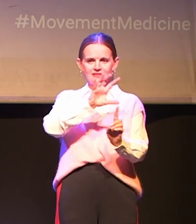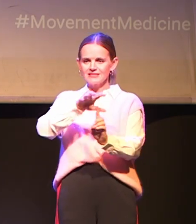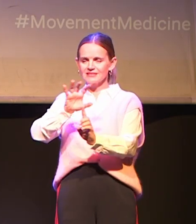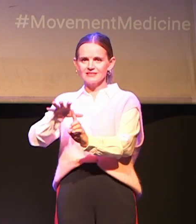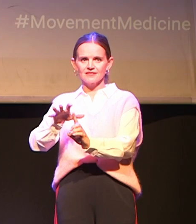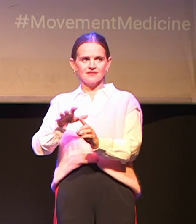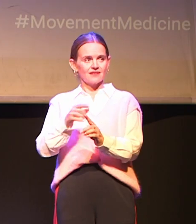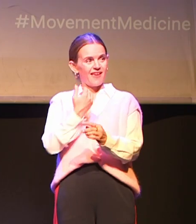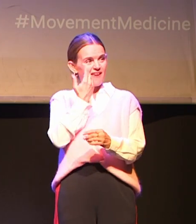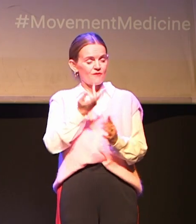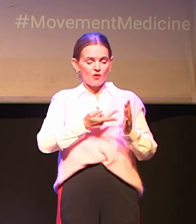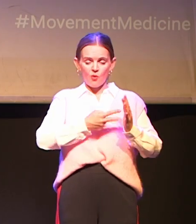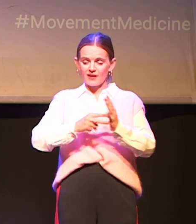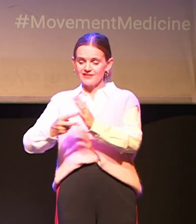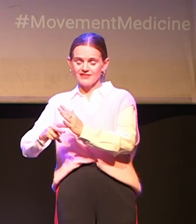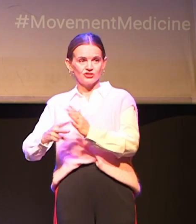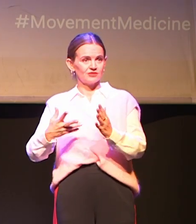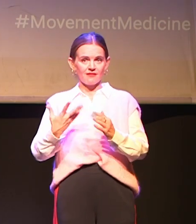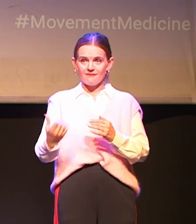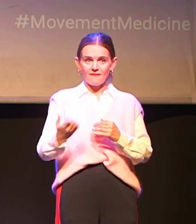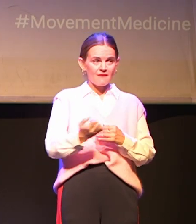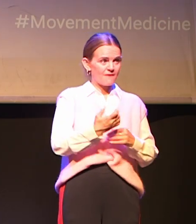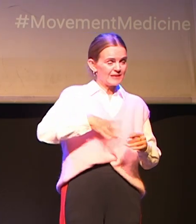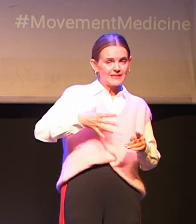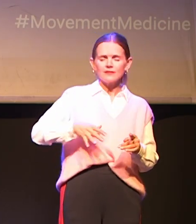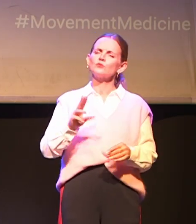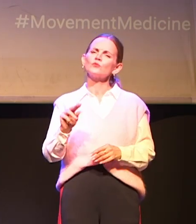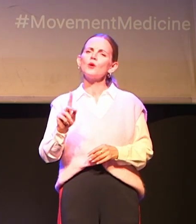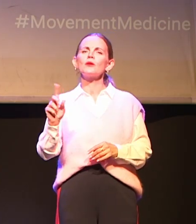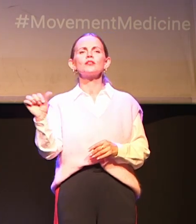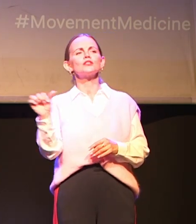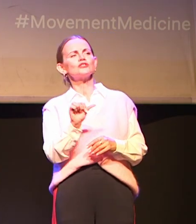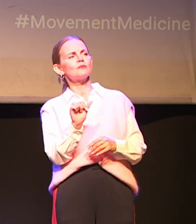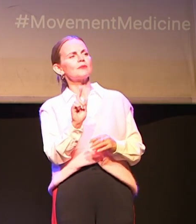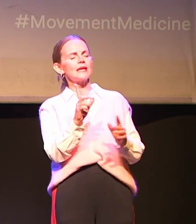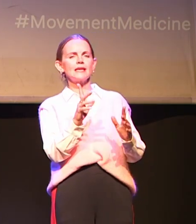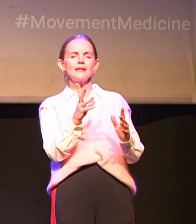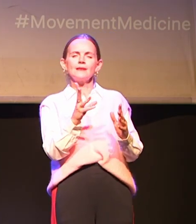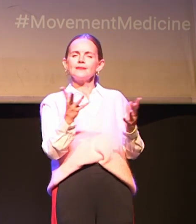that? No, but there should be a place in an ecosystem where people can go underneath.